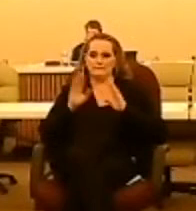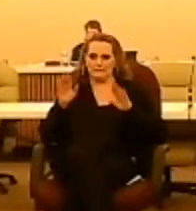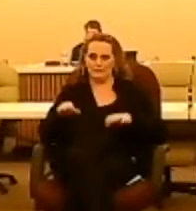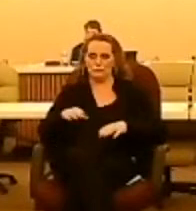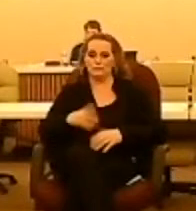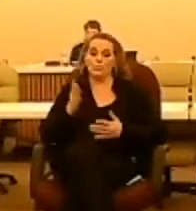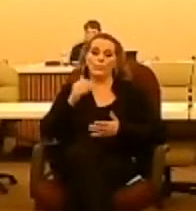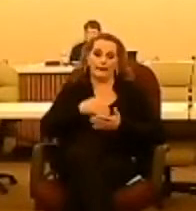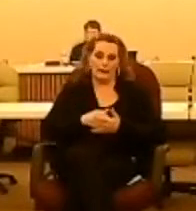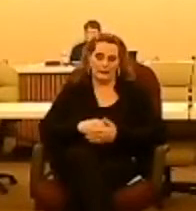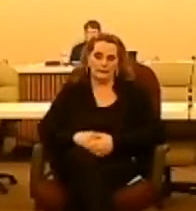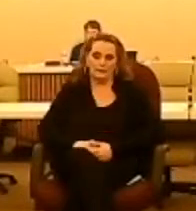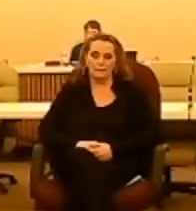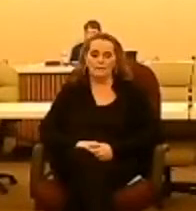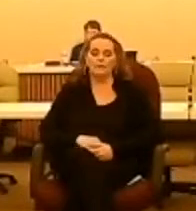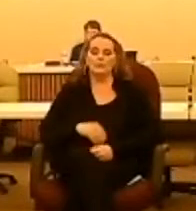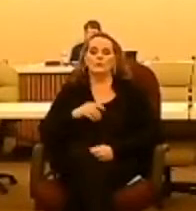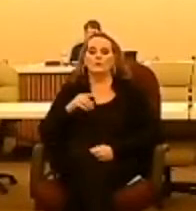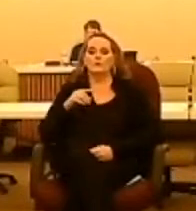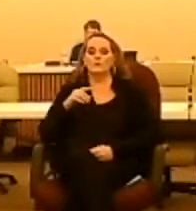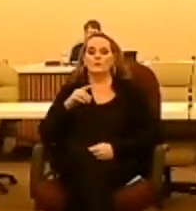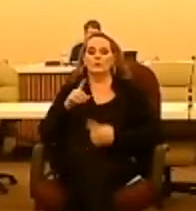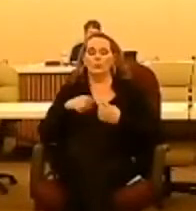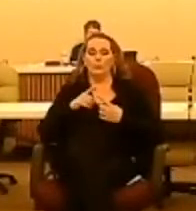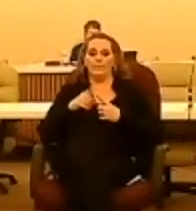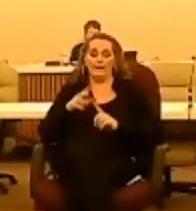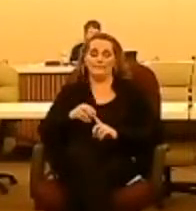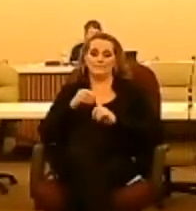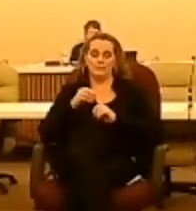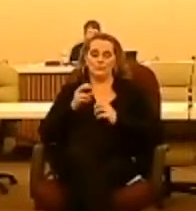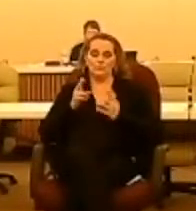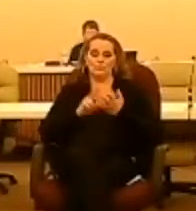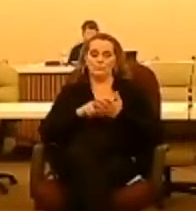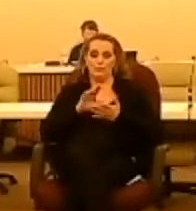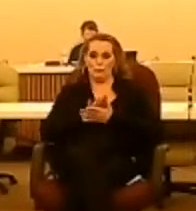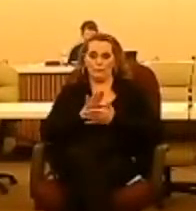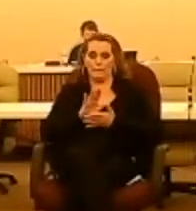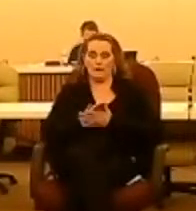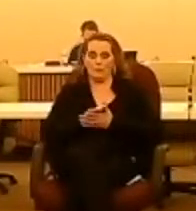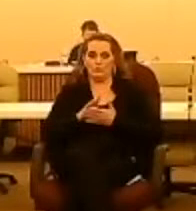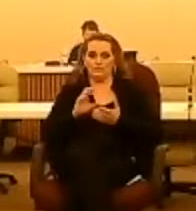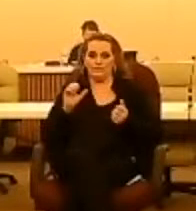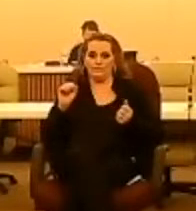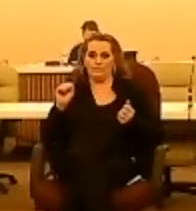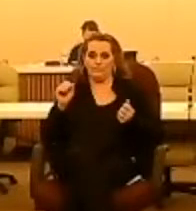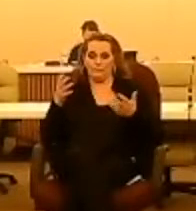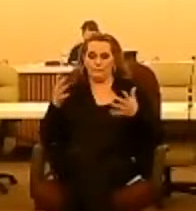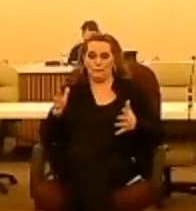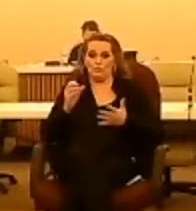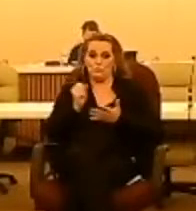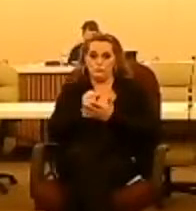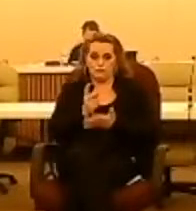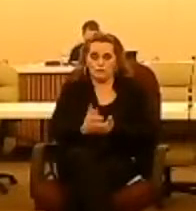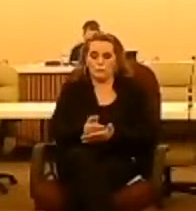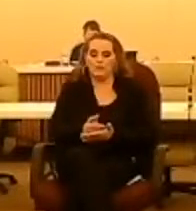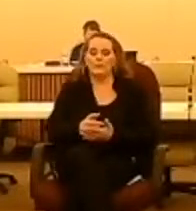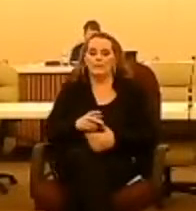So again, once that special permit was approved,